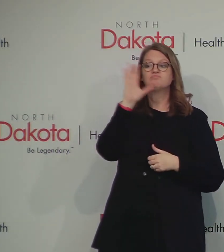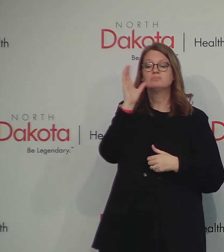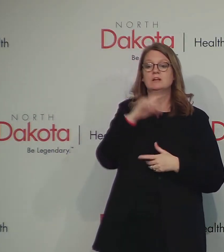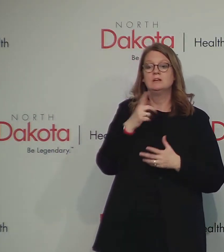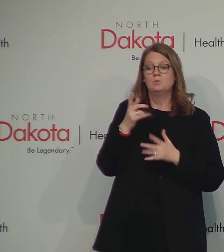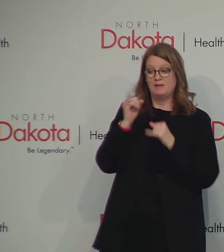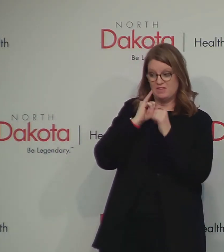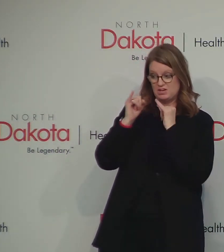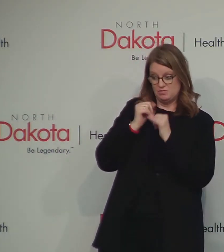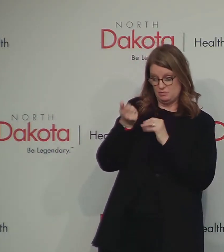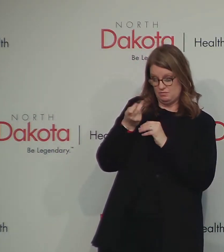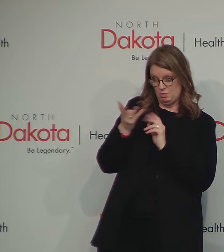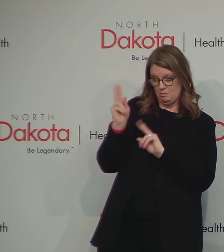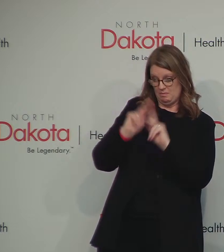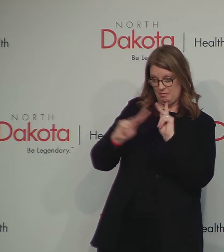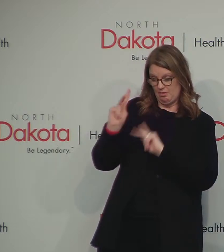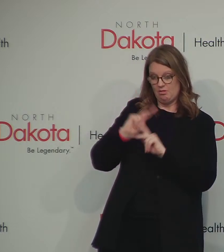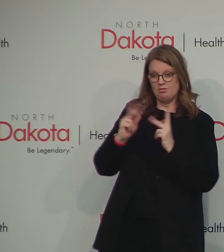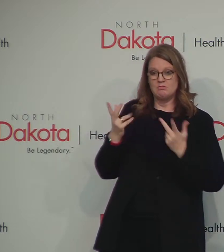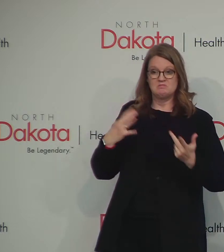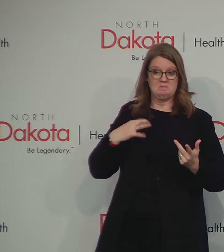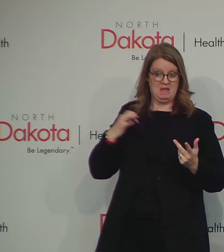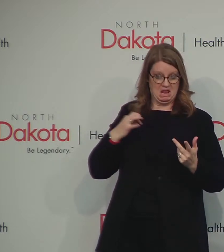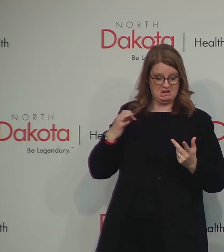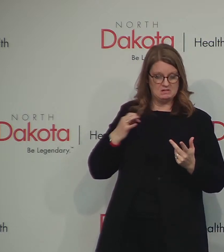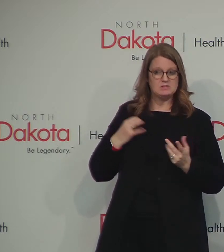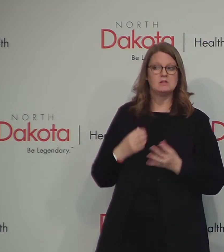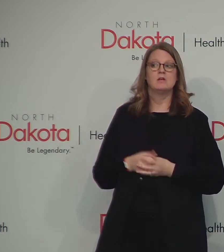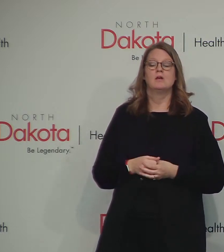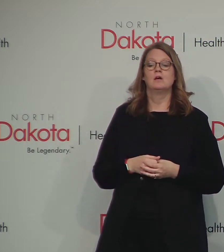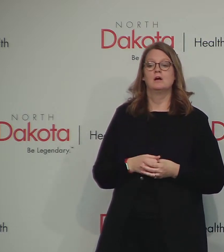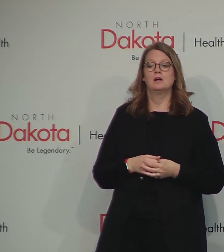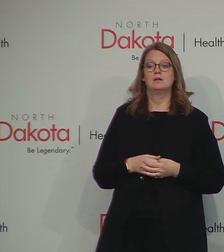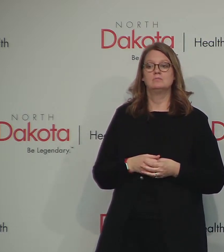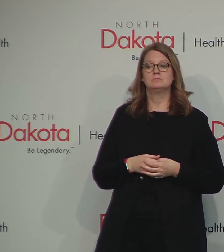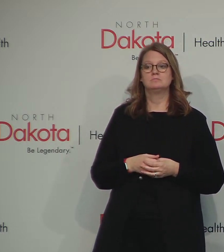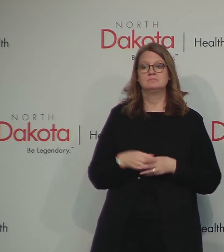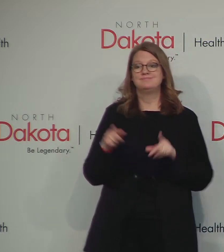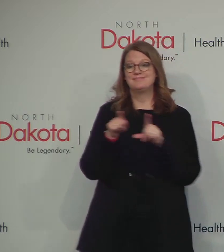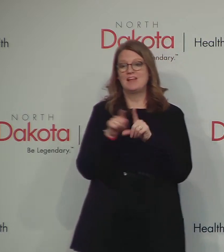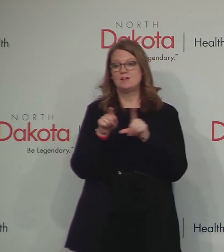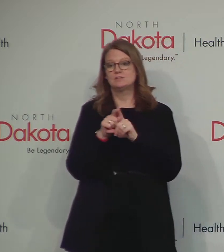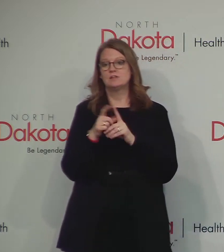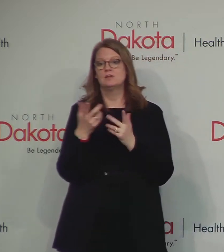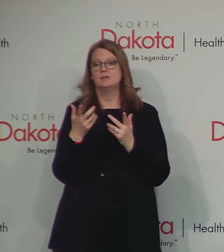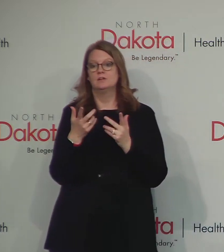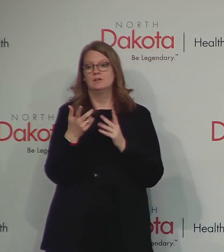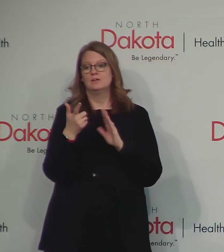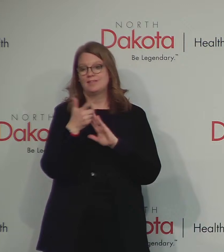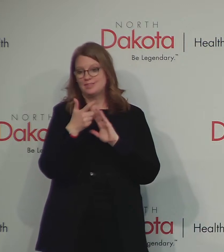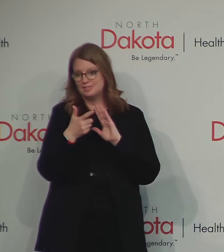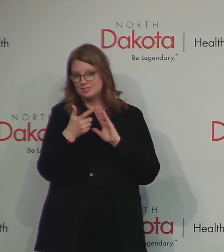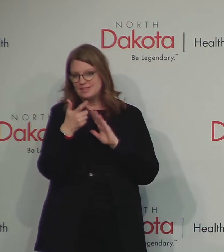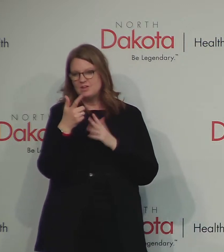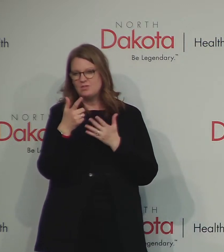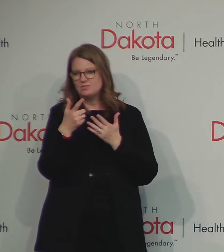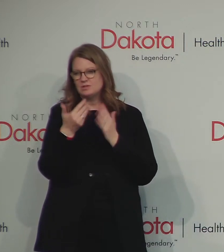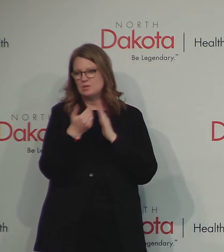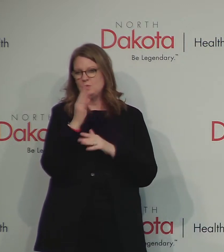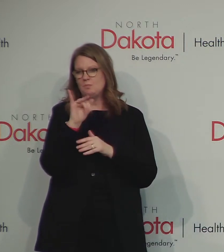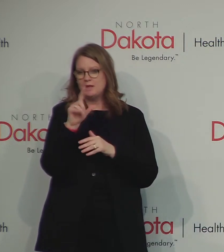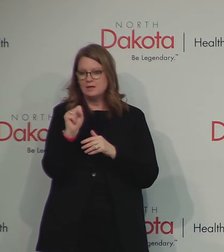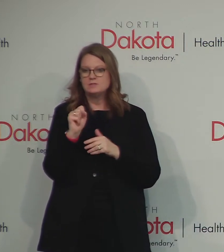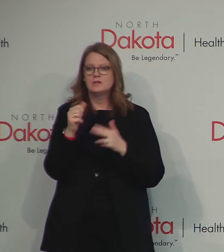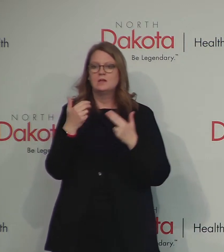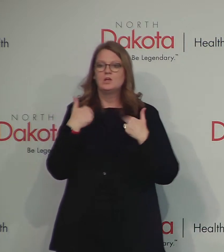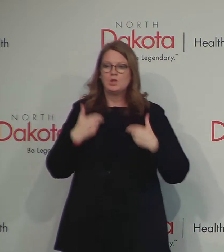finalist candidates, and there's also, legislation relating to the health department and the human services